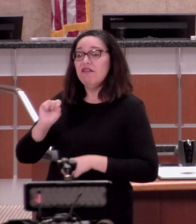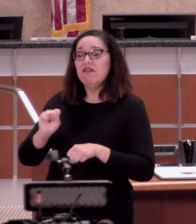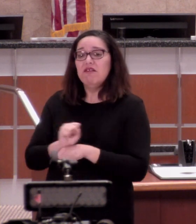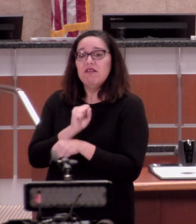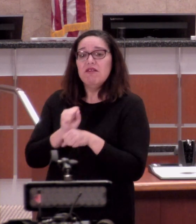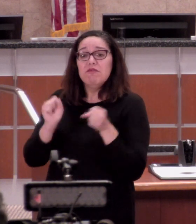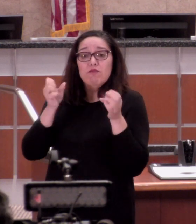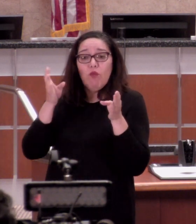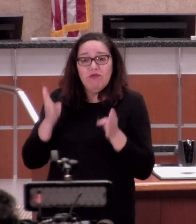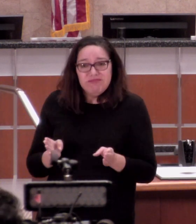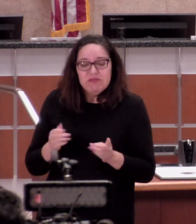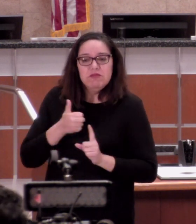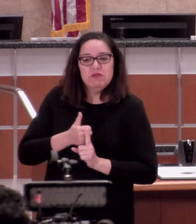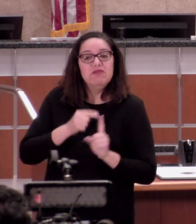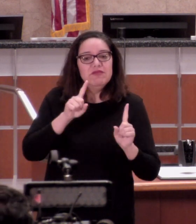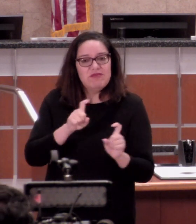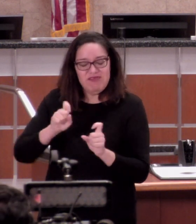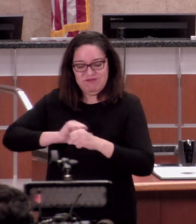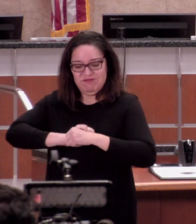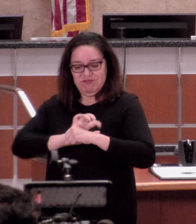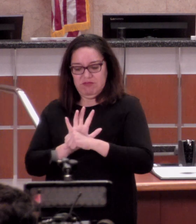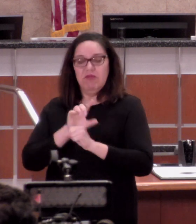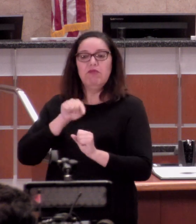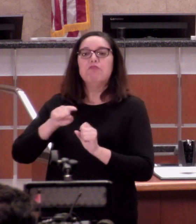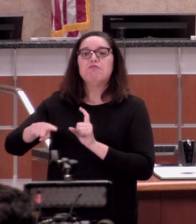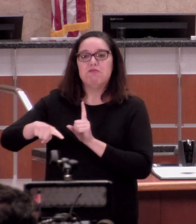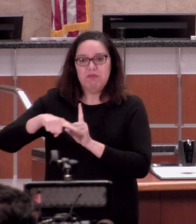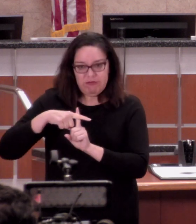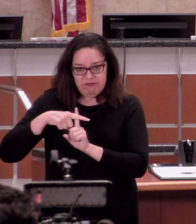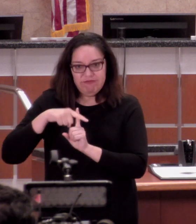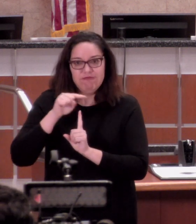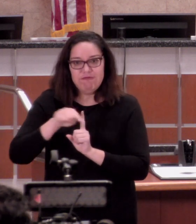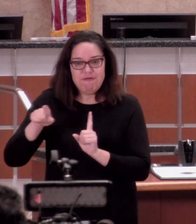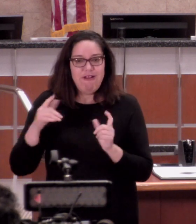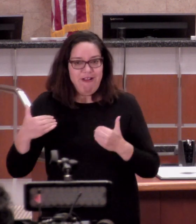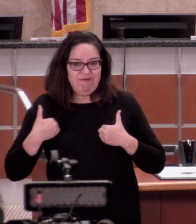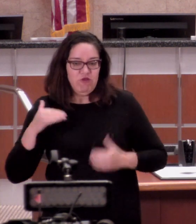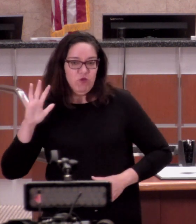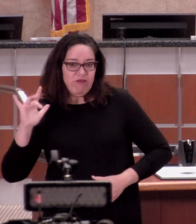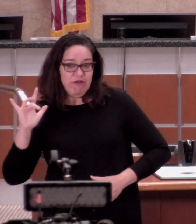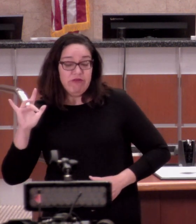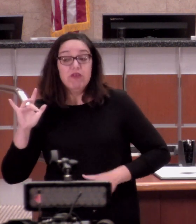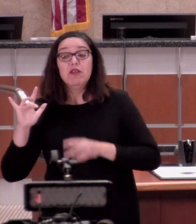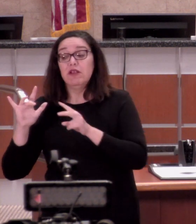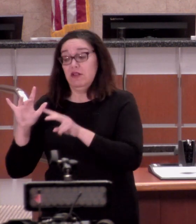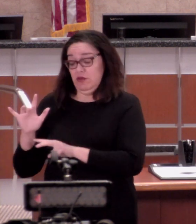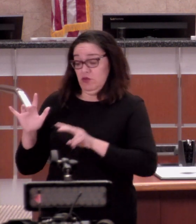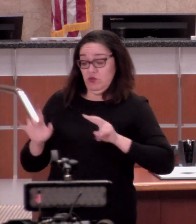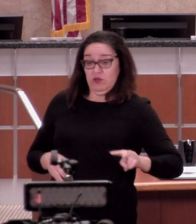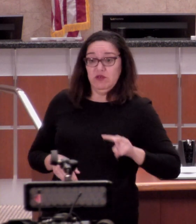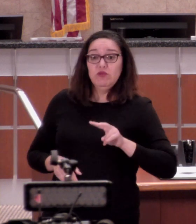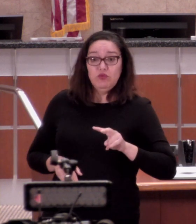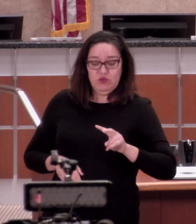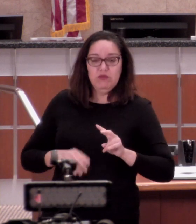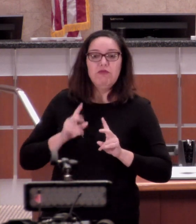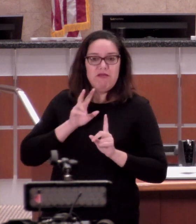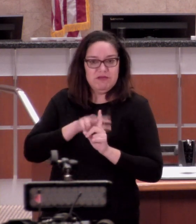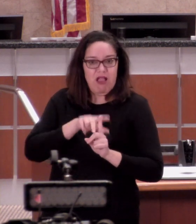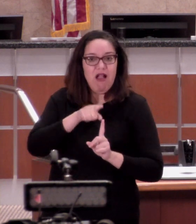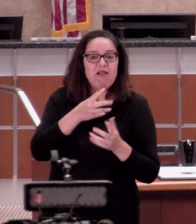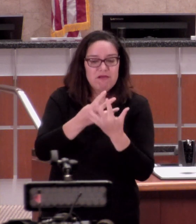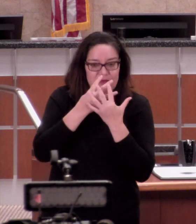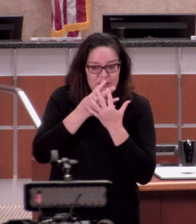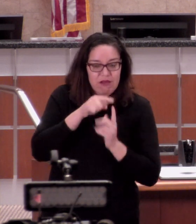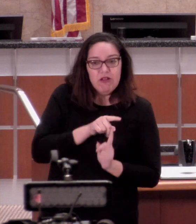employees who have tested positive for the COVID-19 virus. 22 of them are assigned to the Coisburg Detention Center, 2